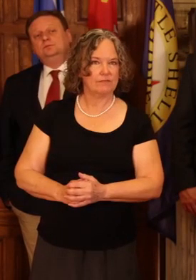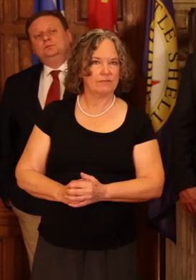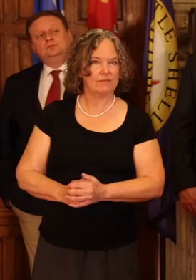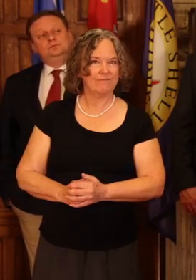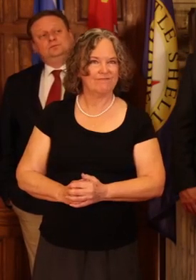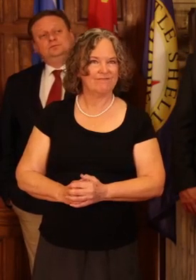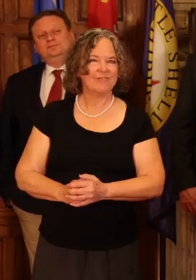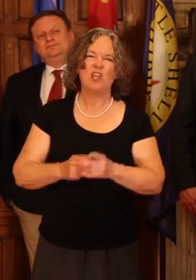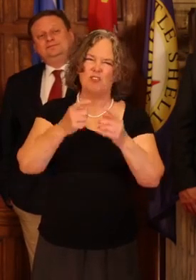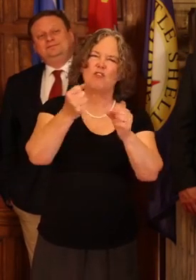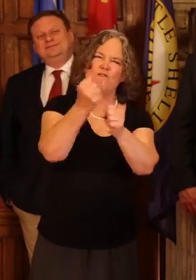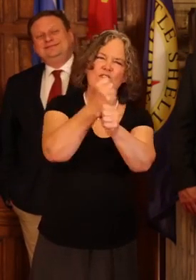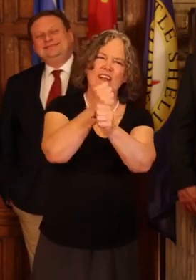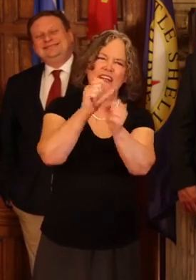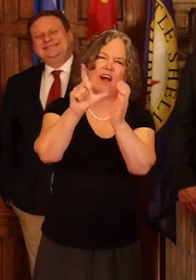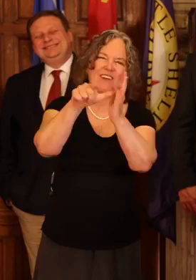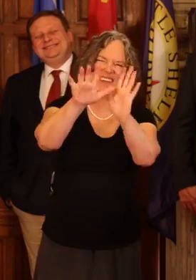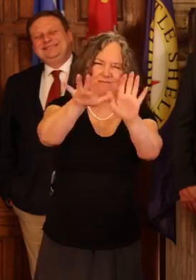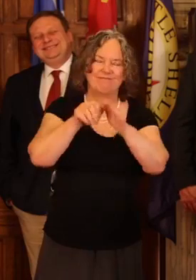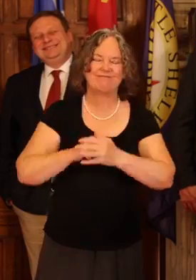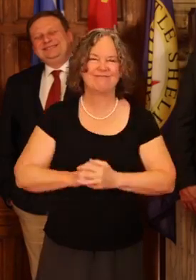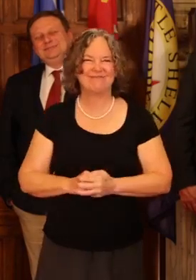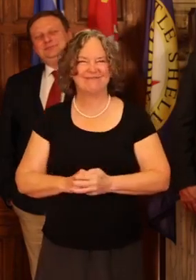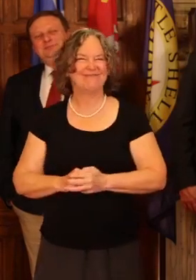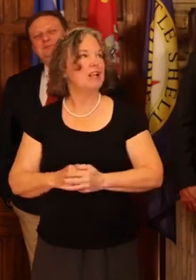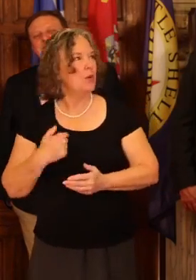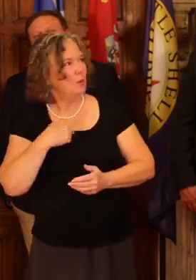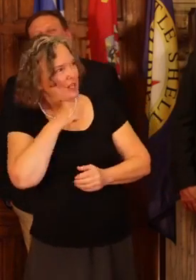You can fight it out over there.